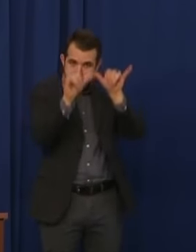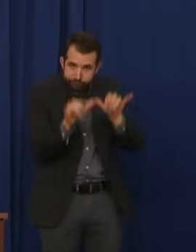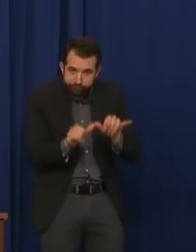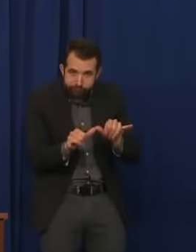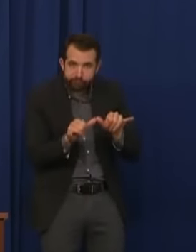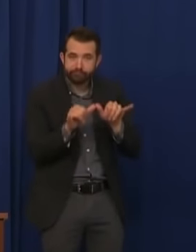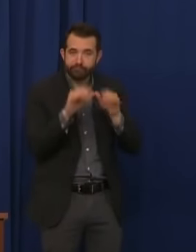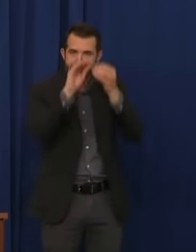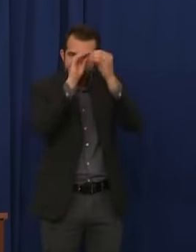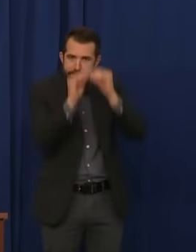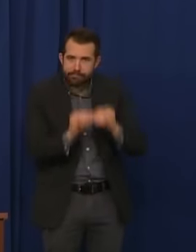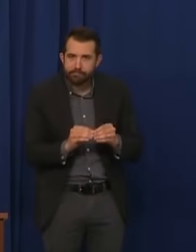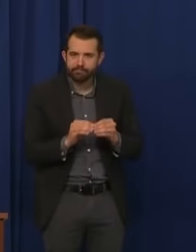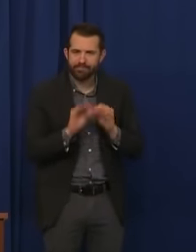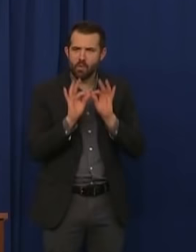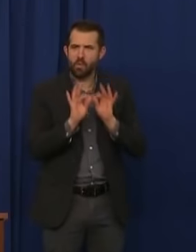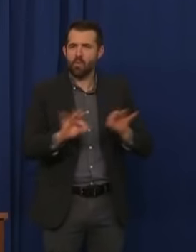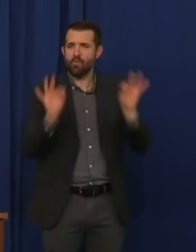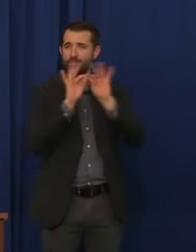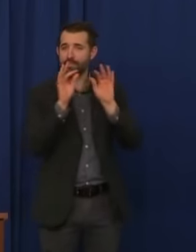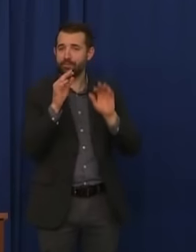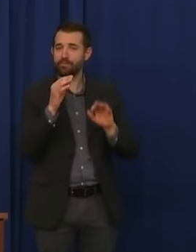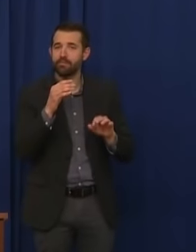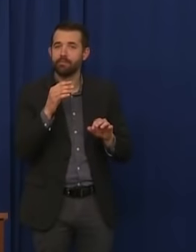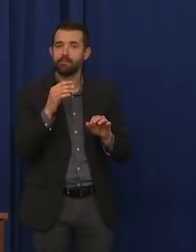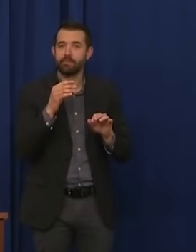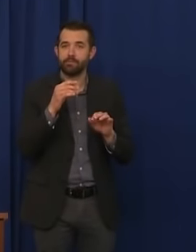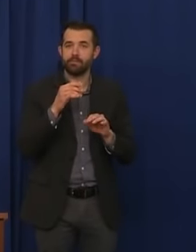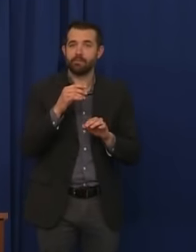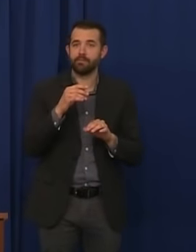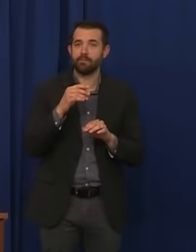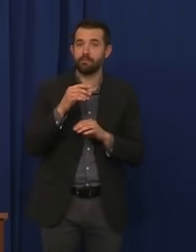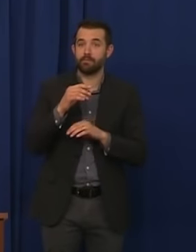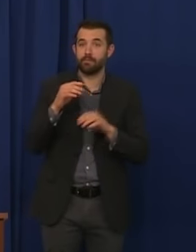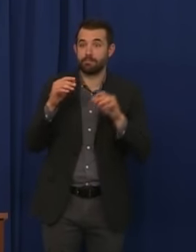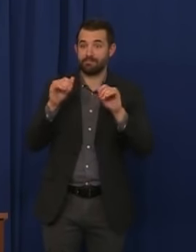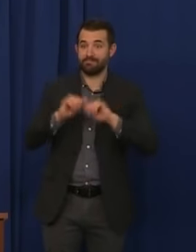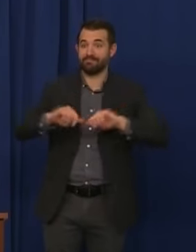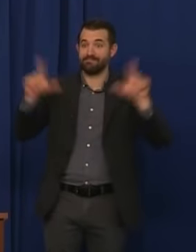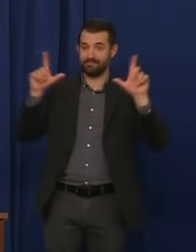we're also through DECD and through this portal inviting people to